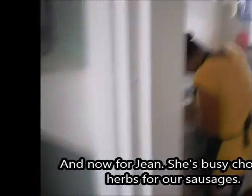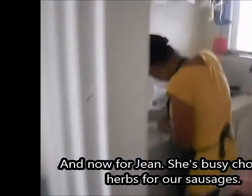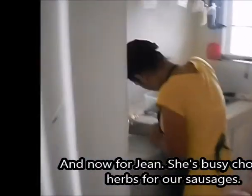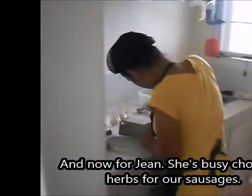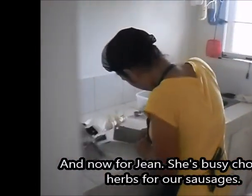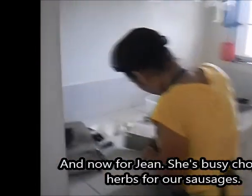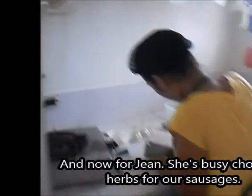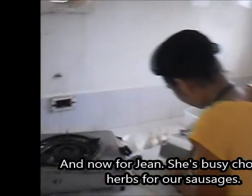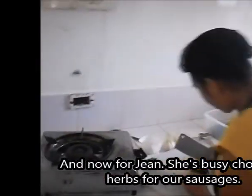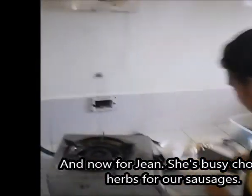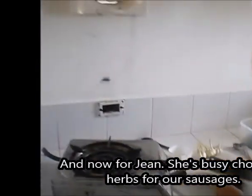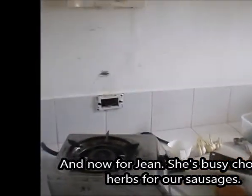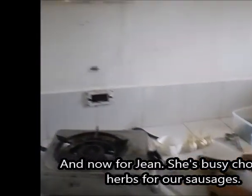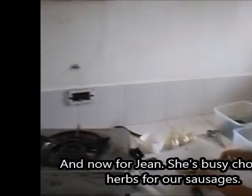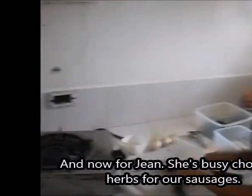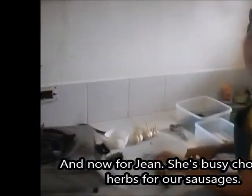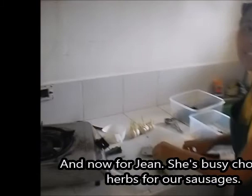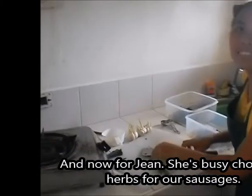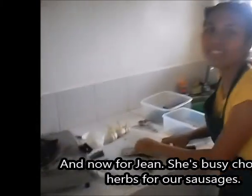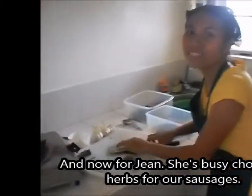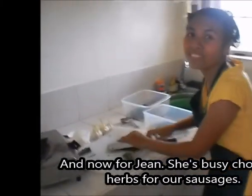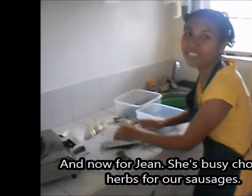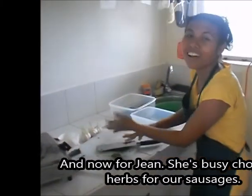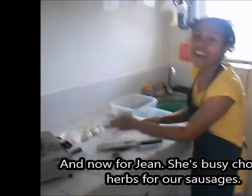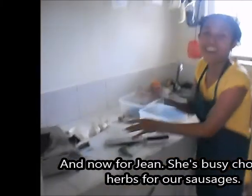She's busy chopping herbs for our sausages.